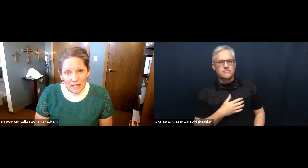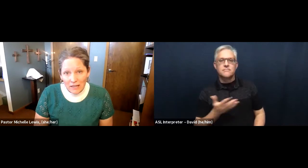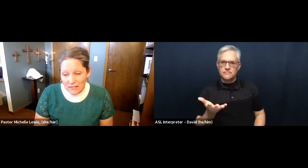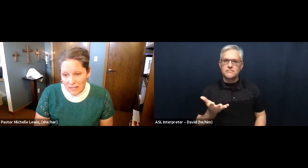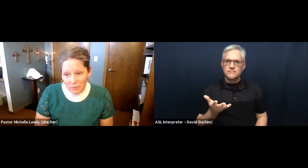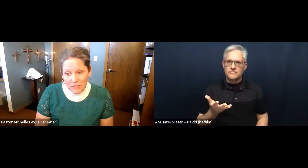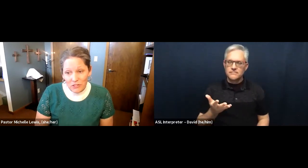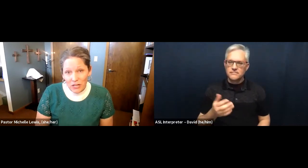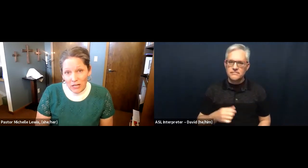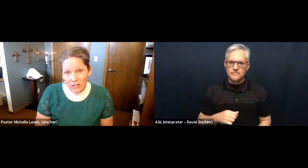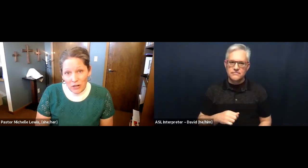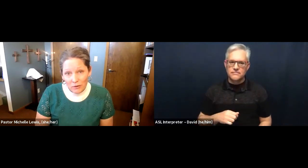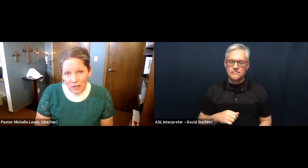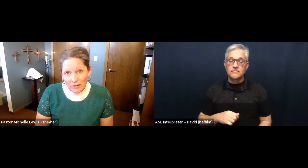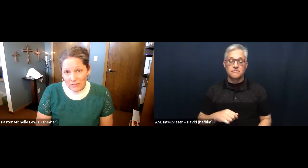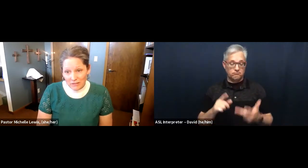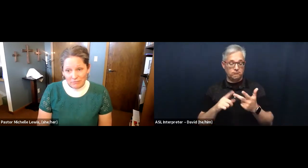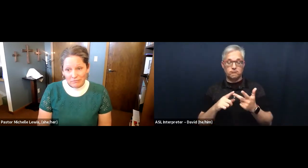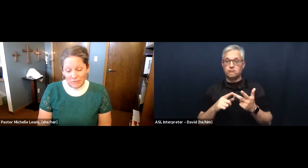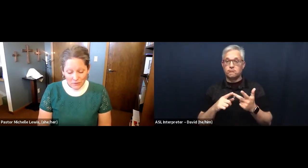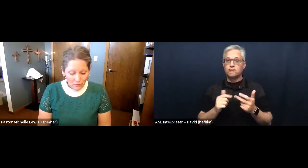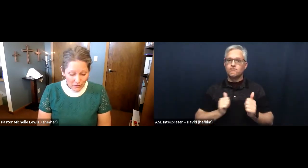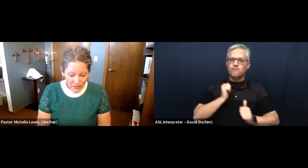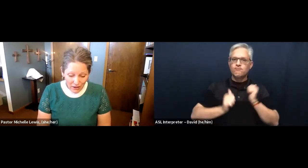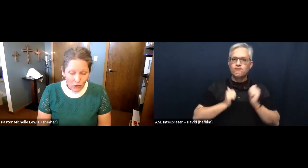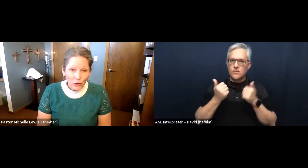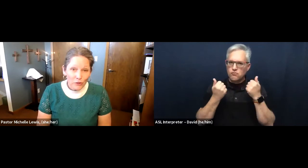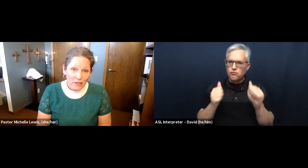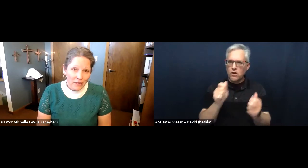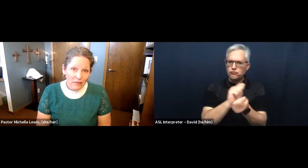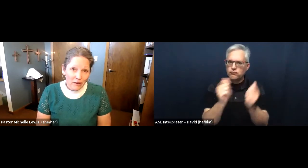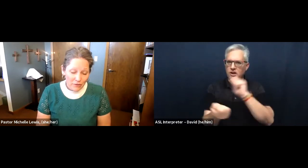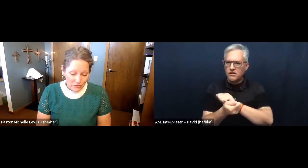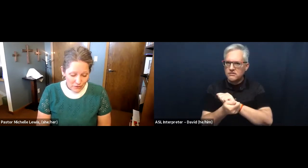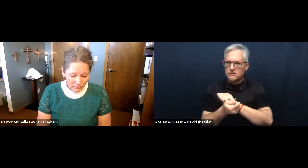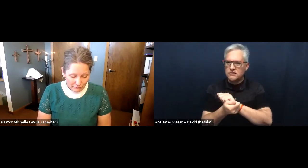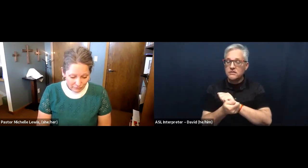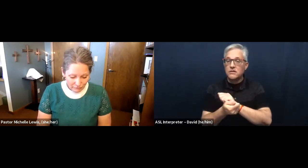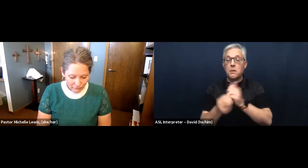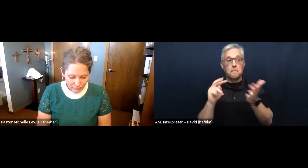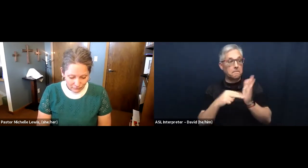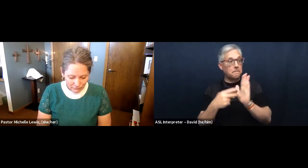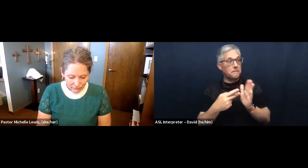And taking a step to change our lives so we're not hurting others.